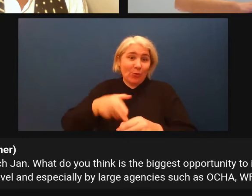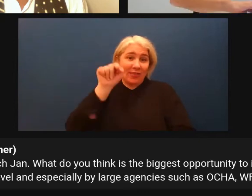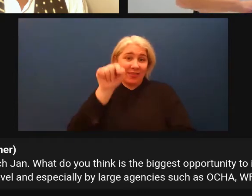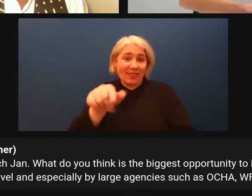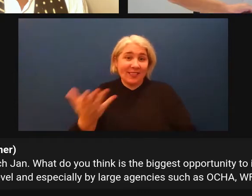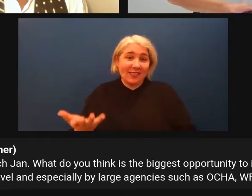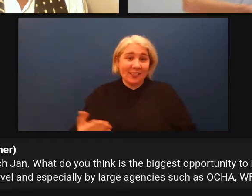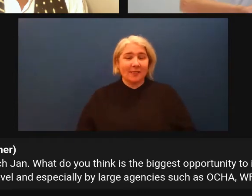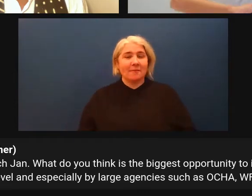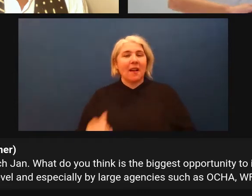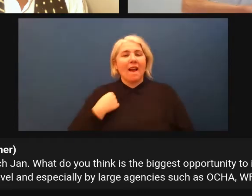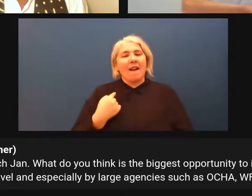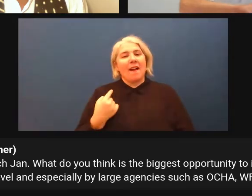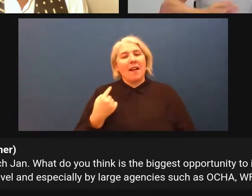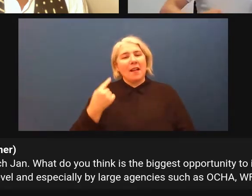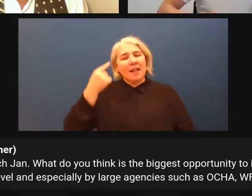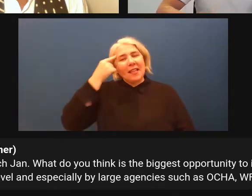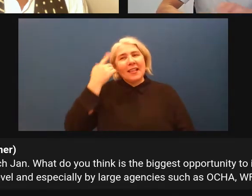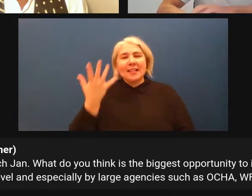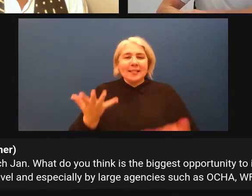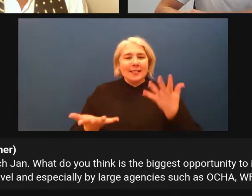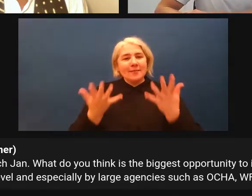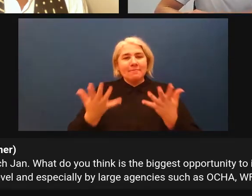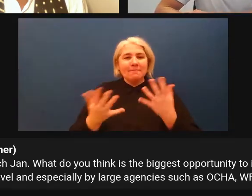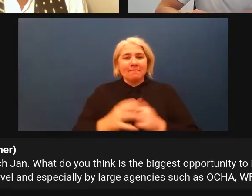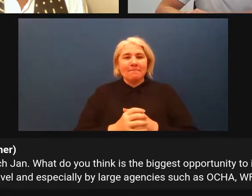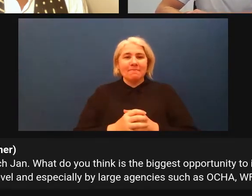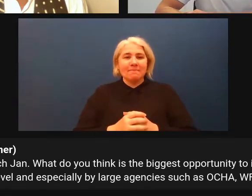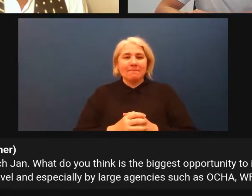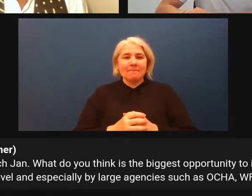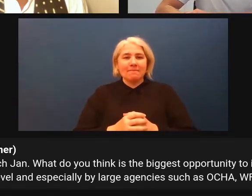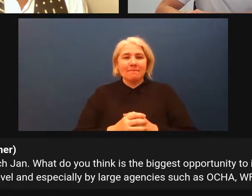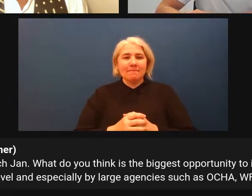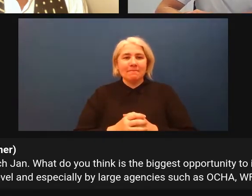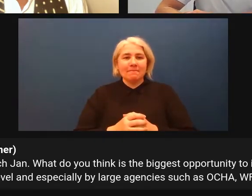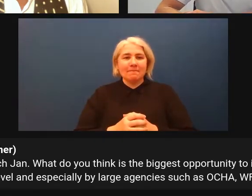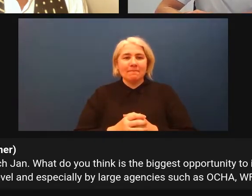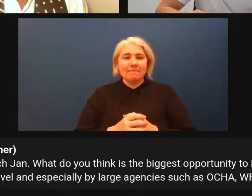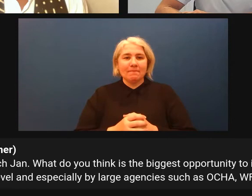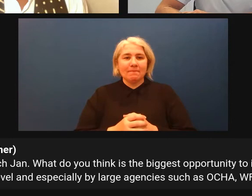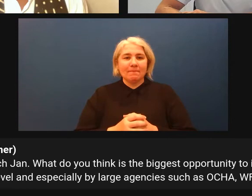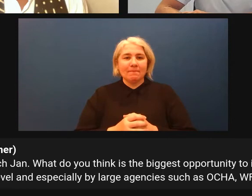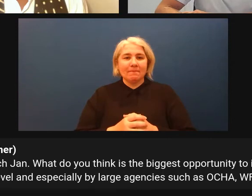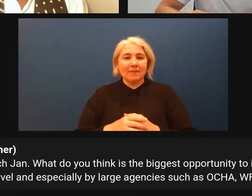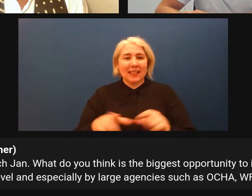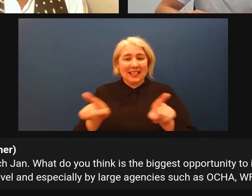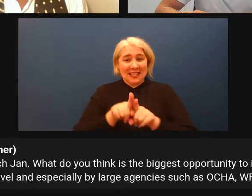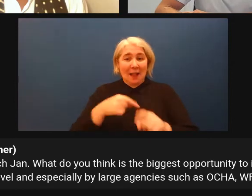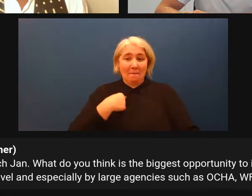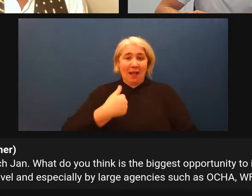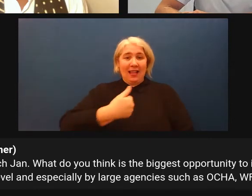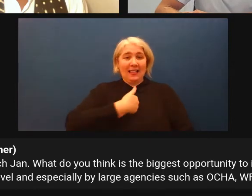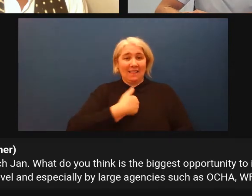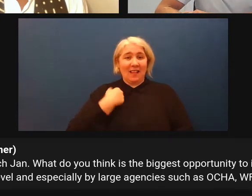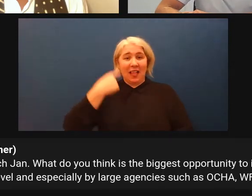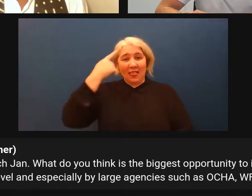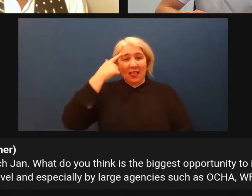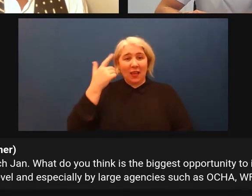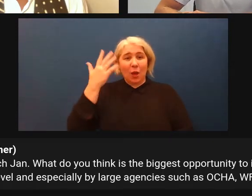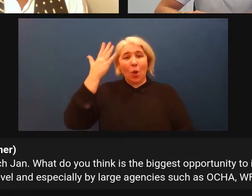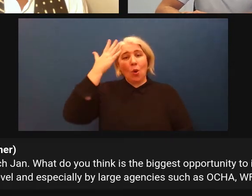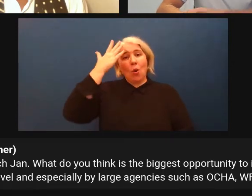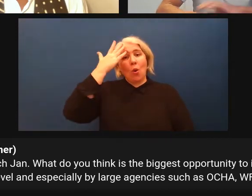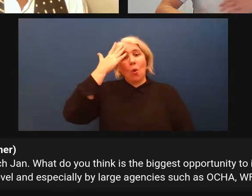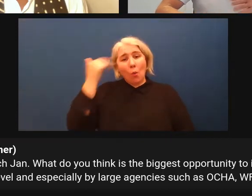think, like the question I liked myself when I coined it, and I still like it. Why not cash? And if not